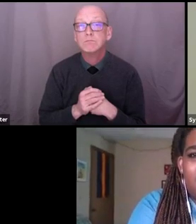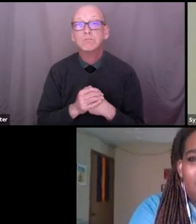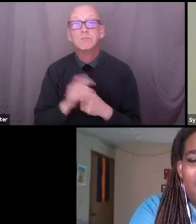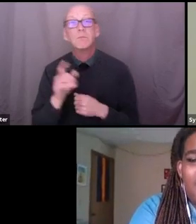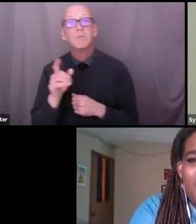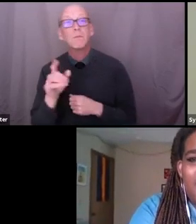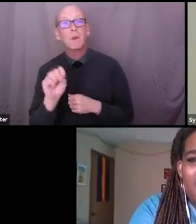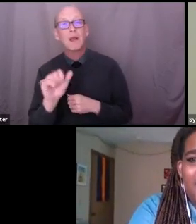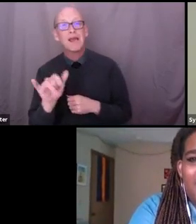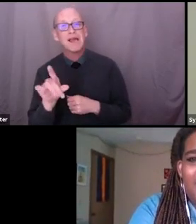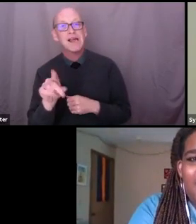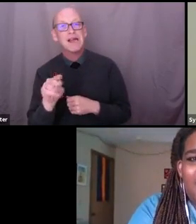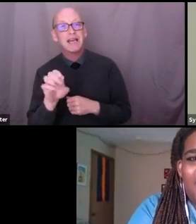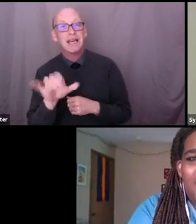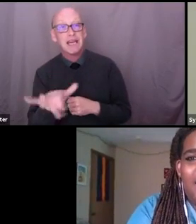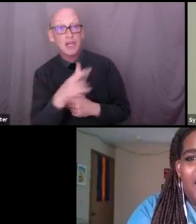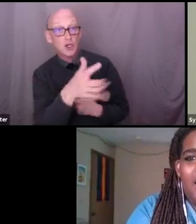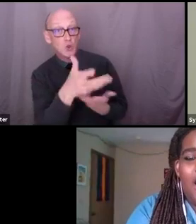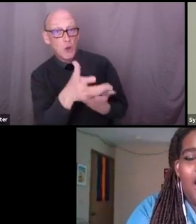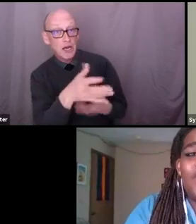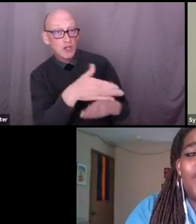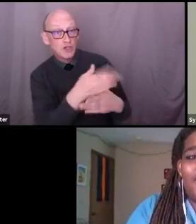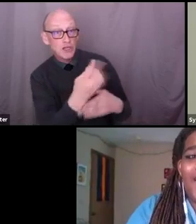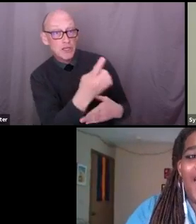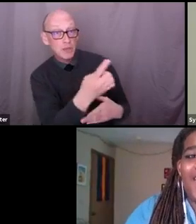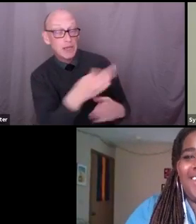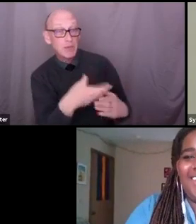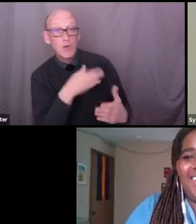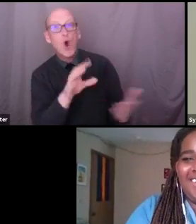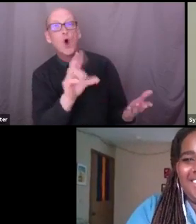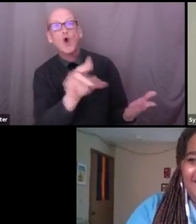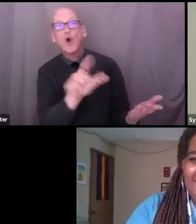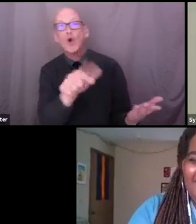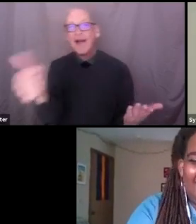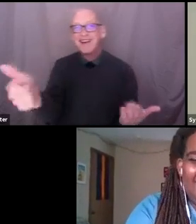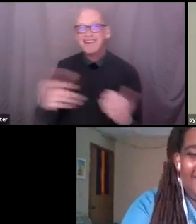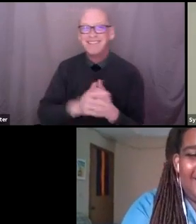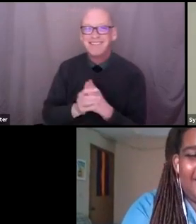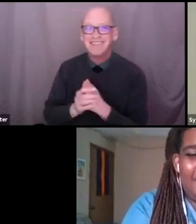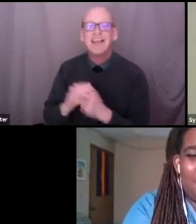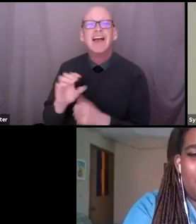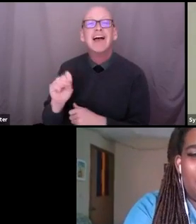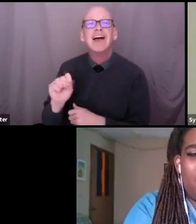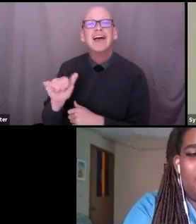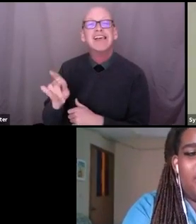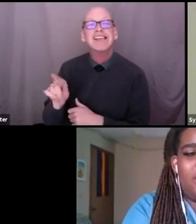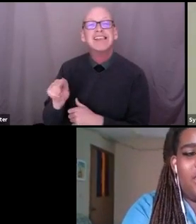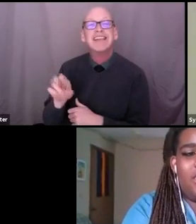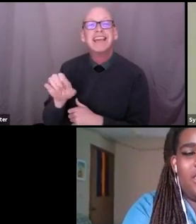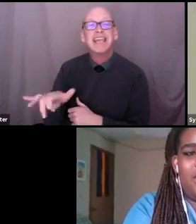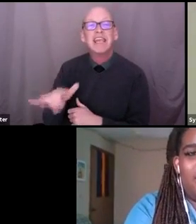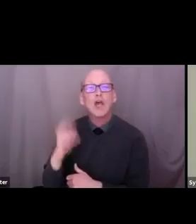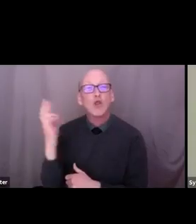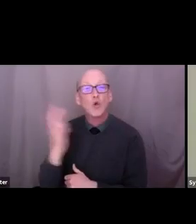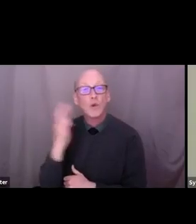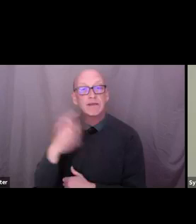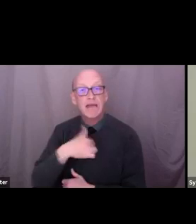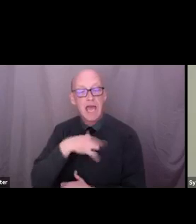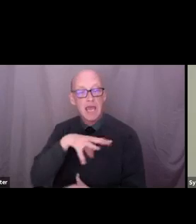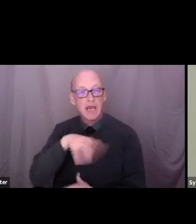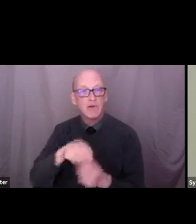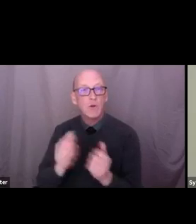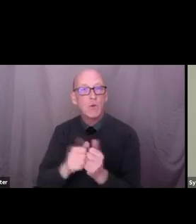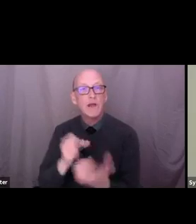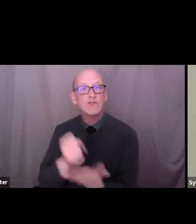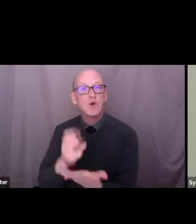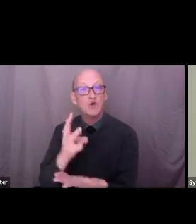Did you have something you wanted to share before I start? Oh no, go ahead. Okay. So the reason that I got into social work